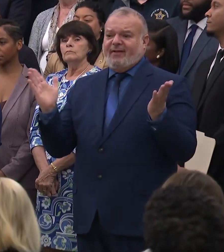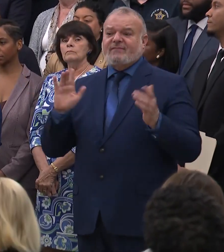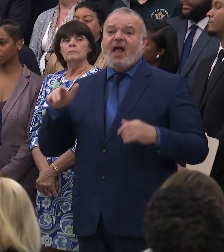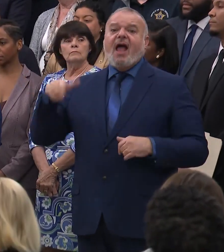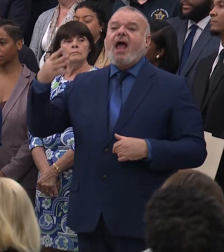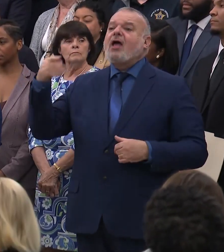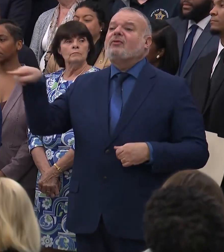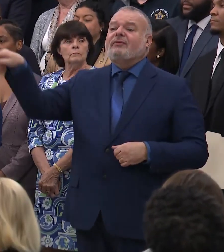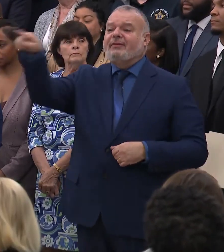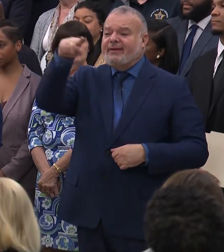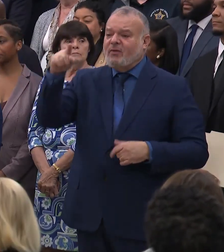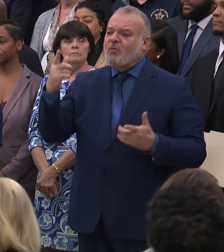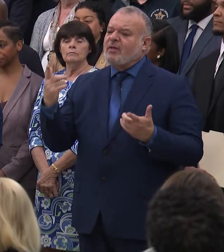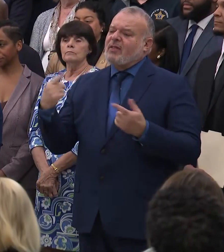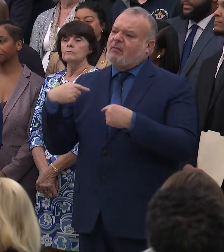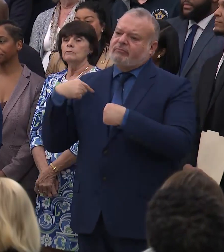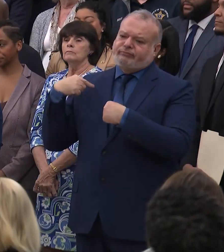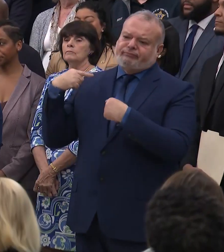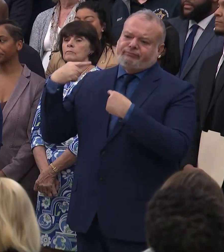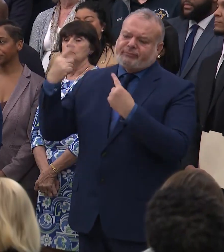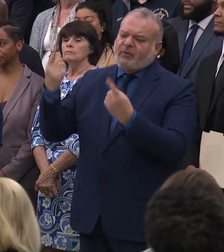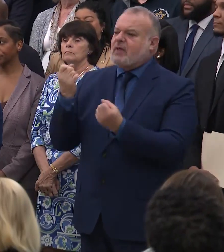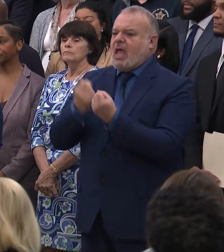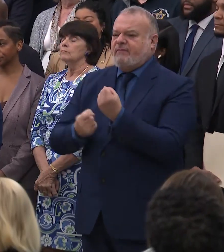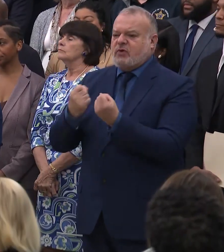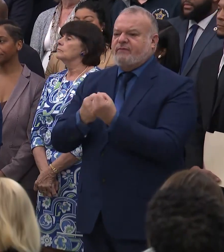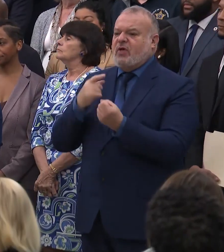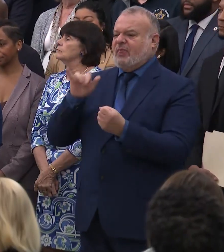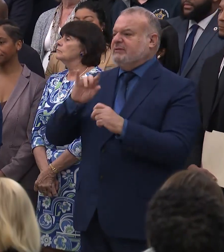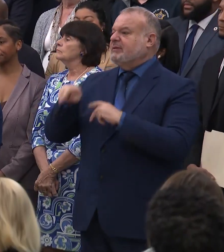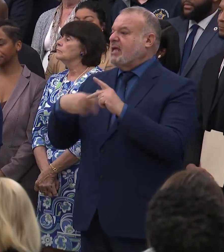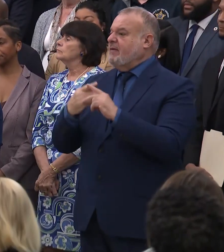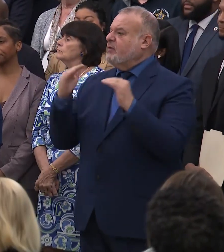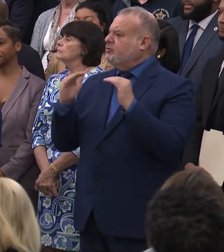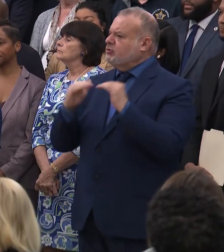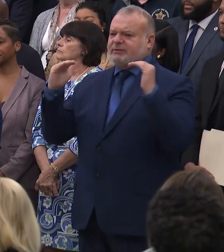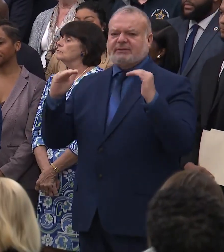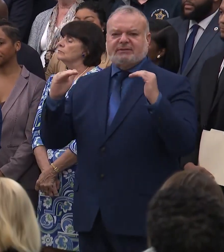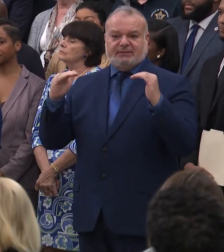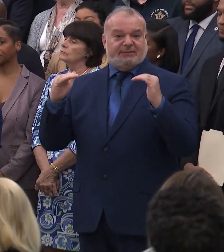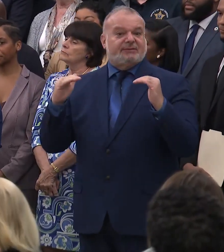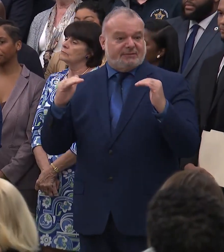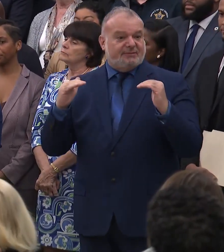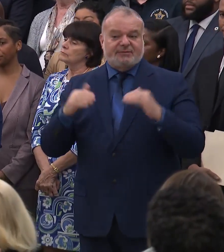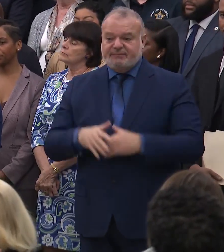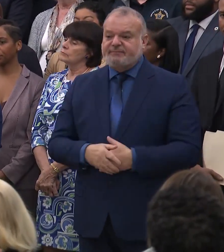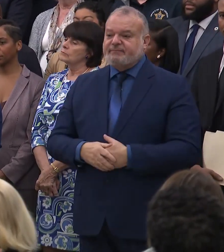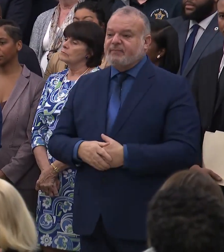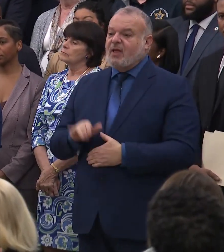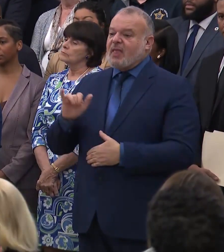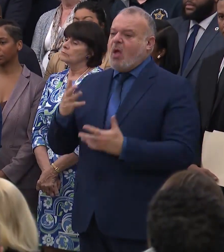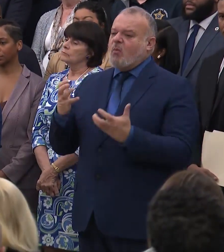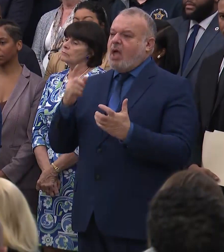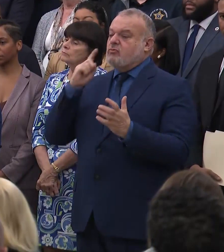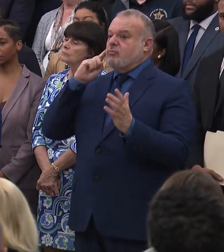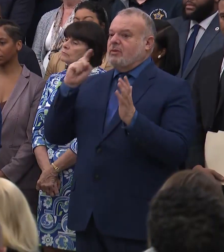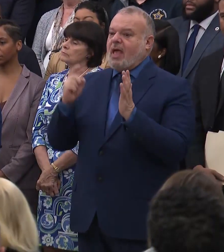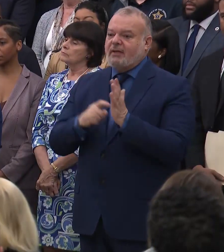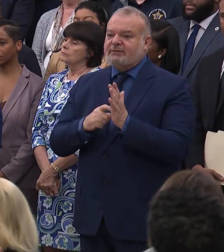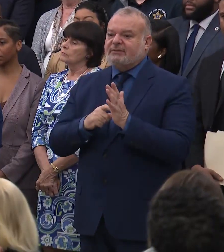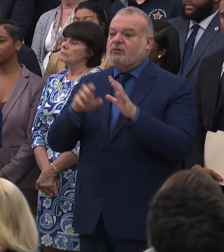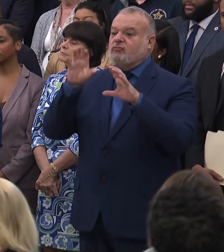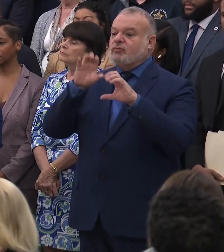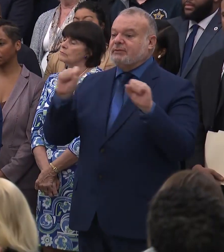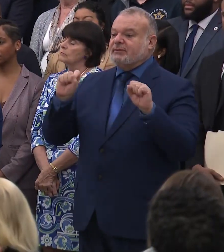have long advocated for this kind of justice. I also want to recognize President